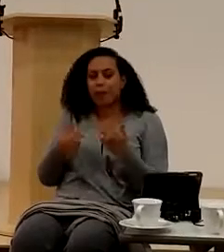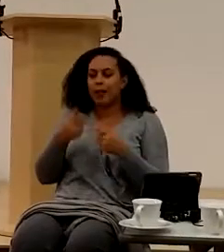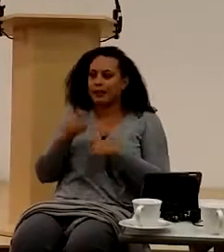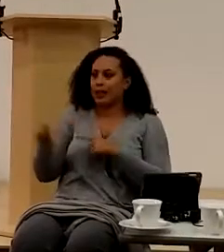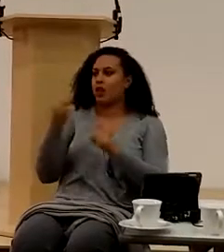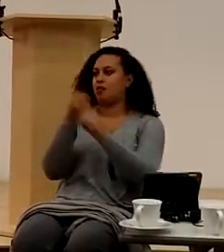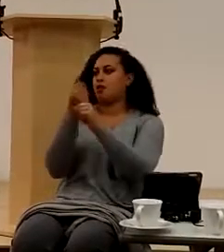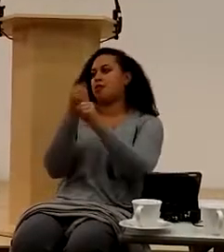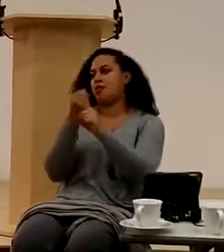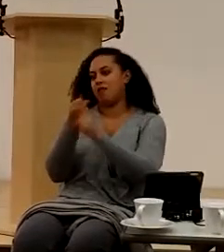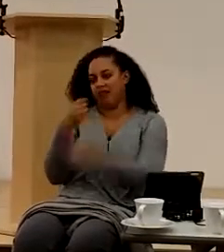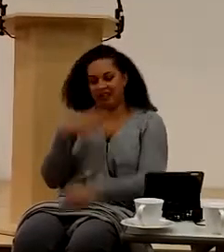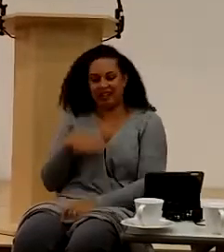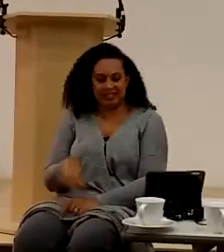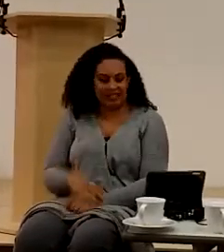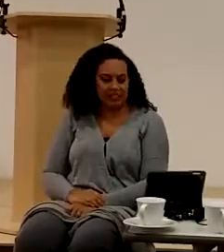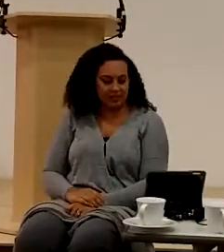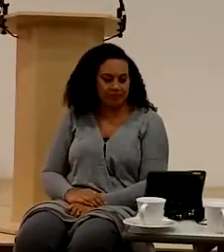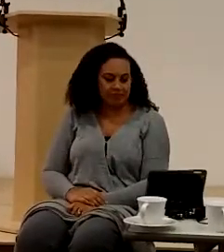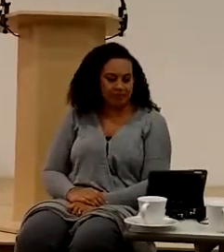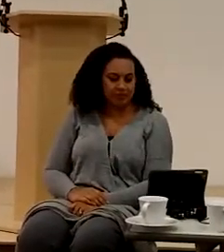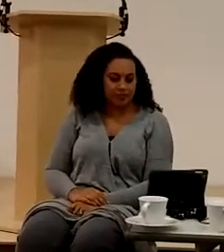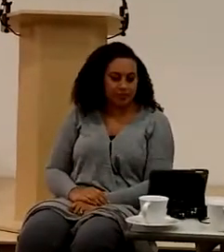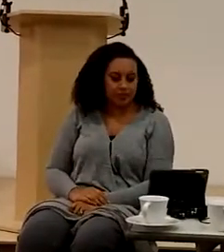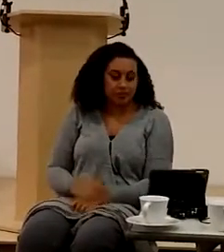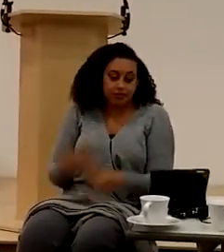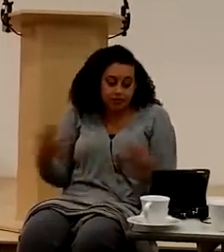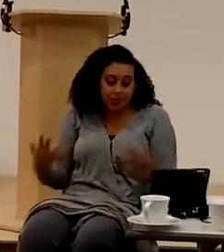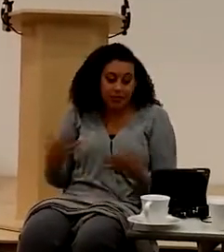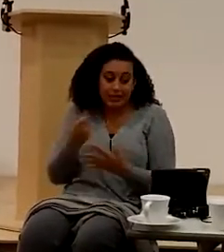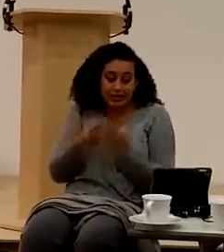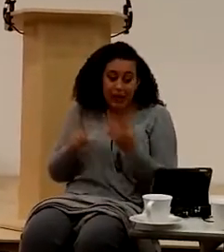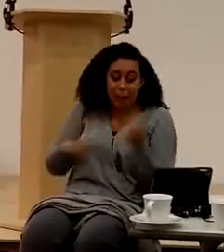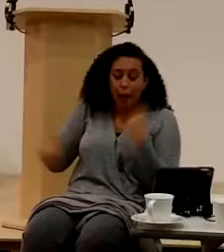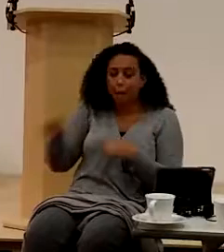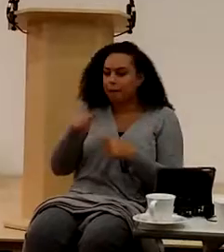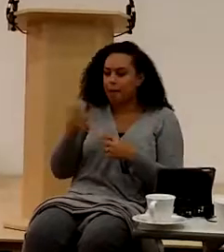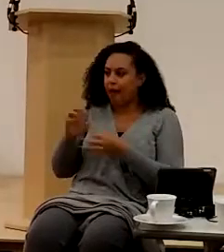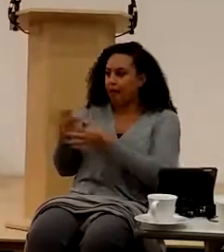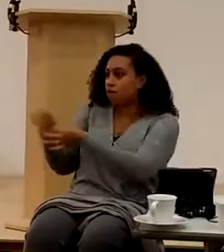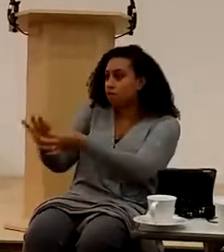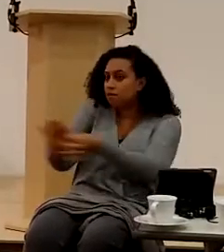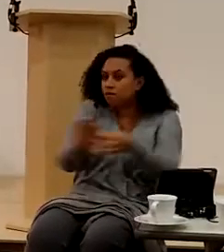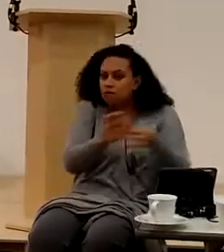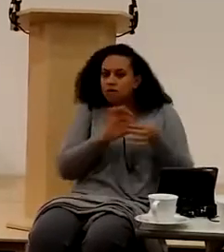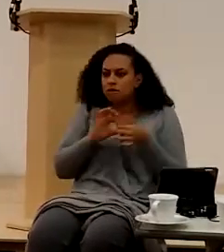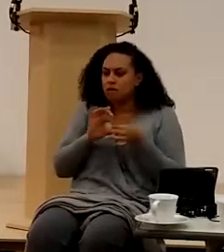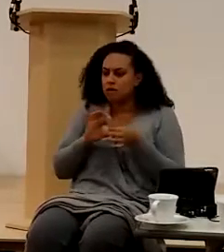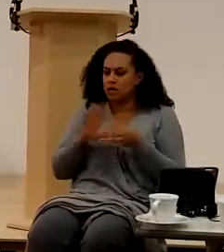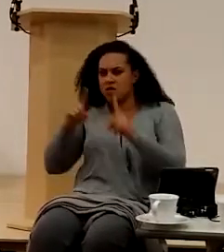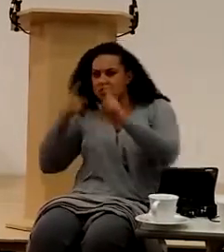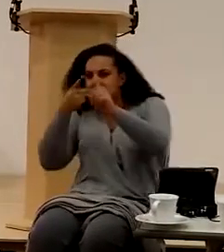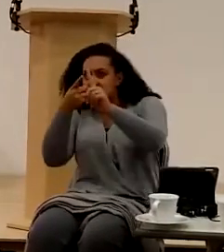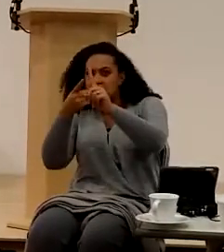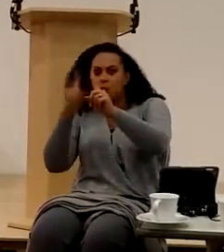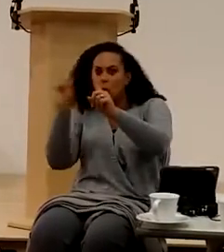What was and remains disabled people so